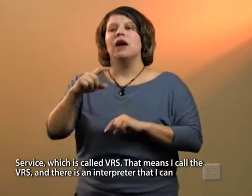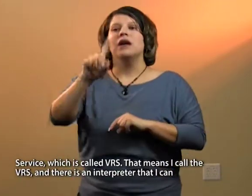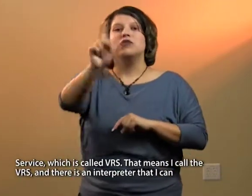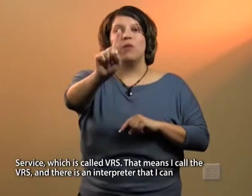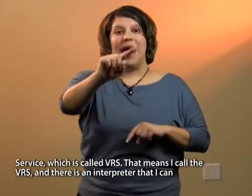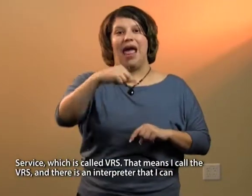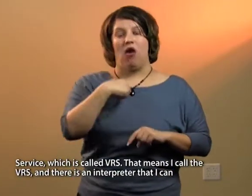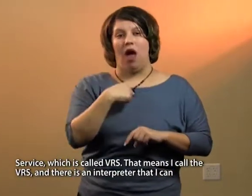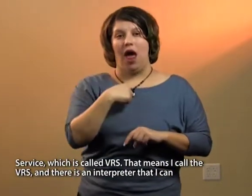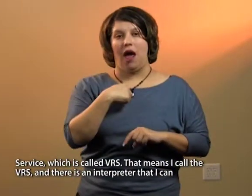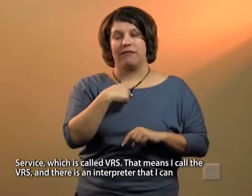vrs